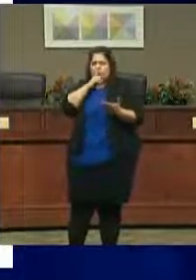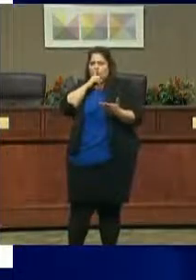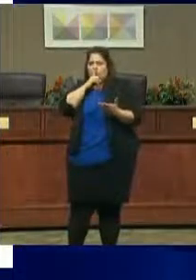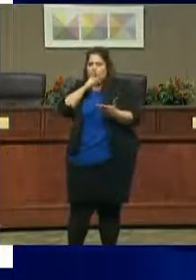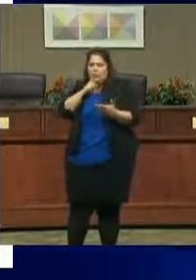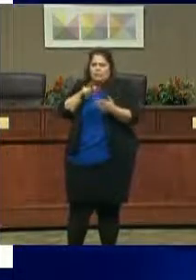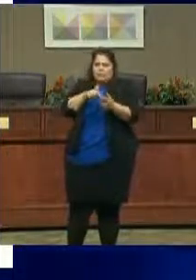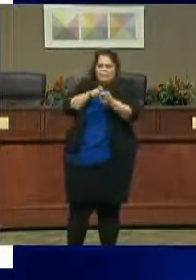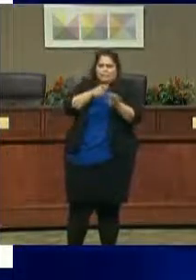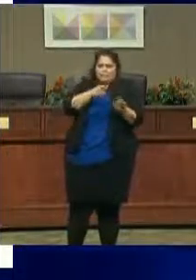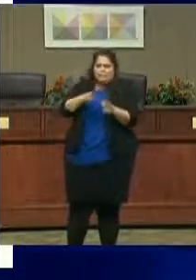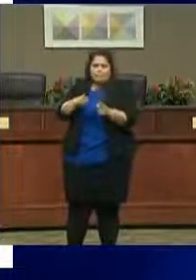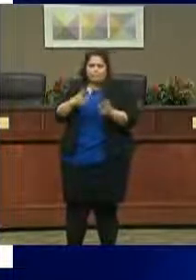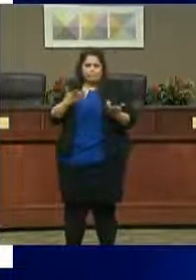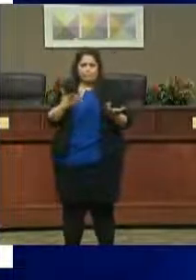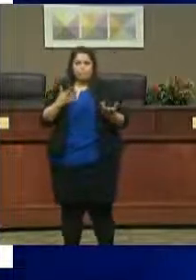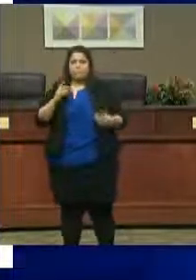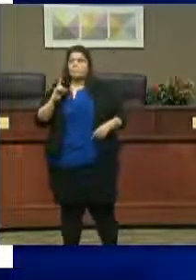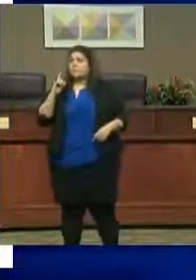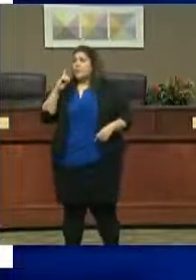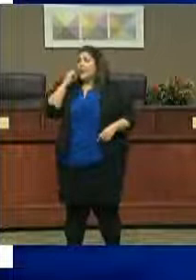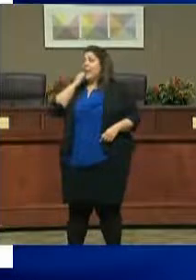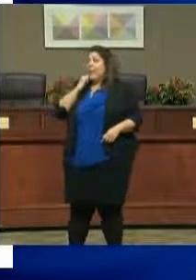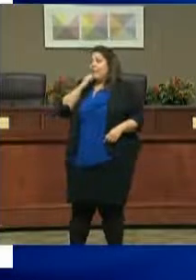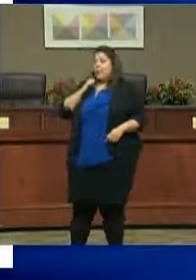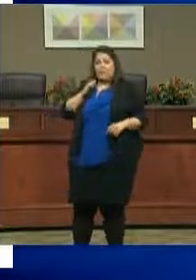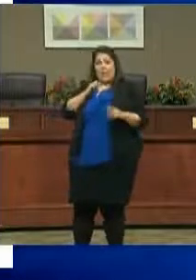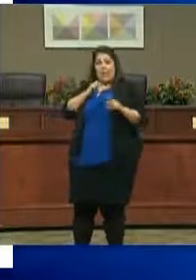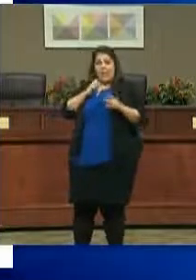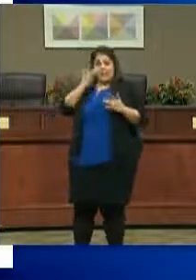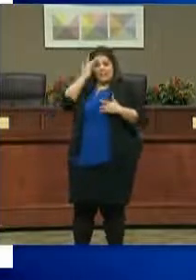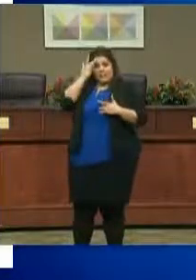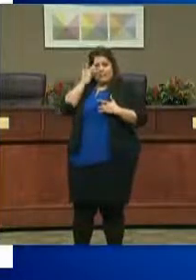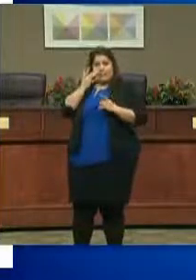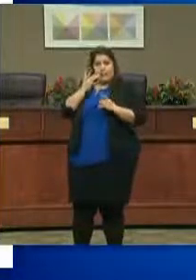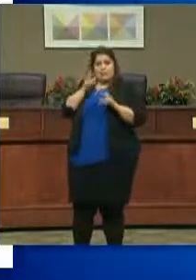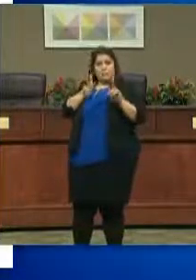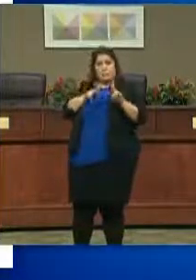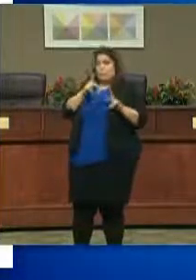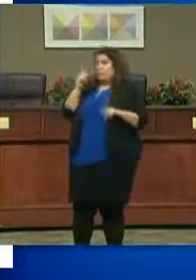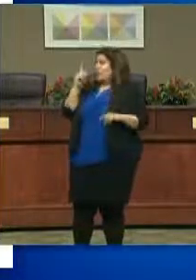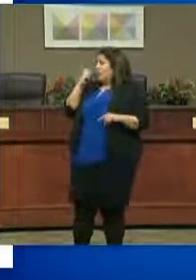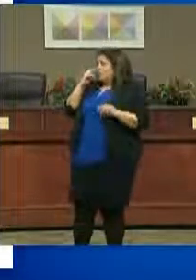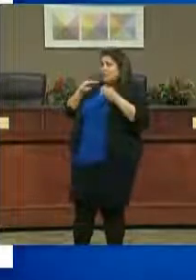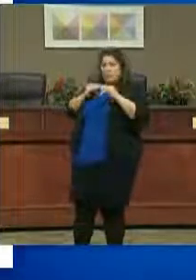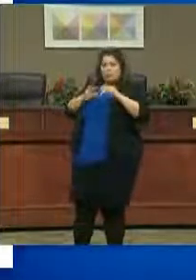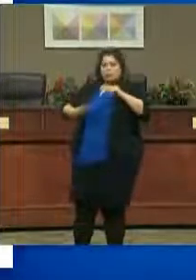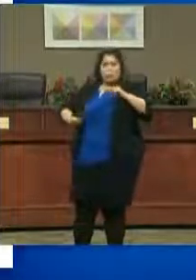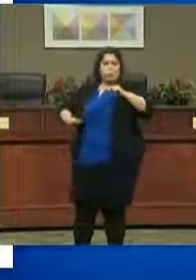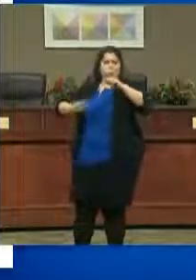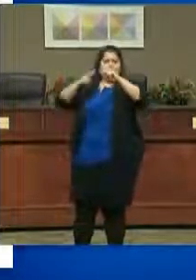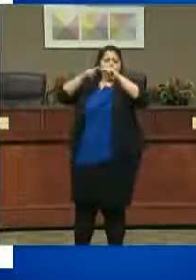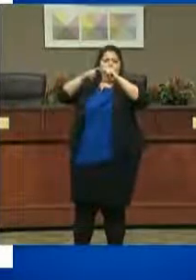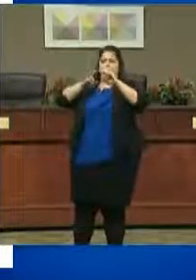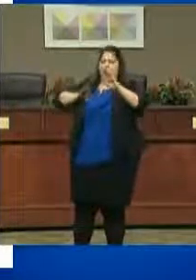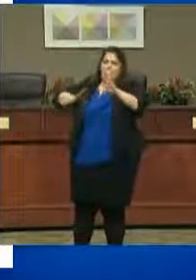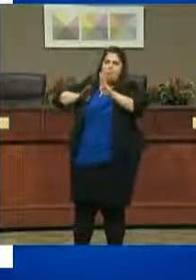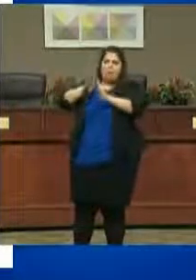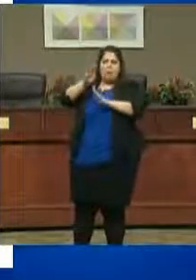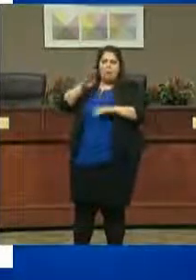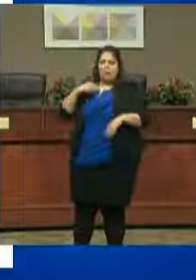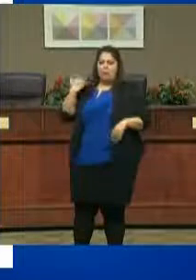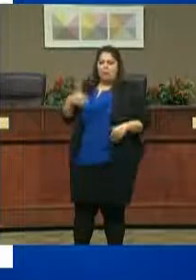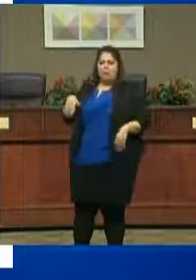This is our epic curve of daily cases, and it's going to the roof. And this is our famous epic